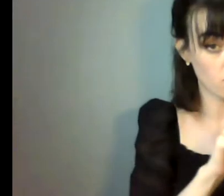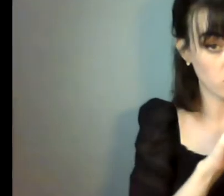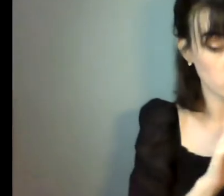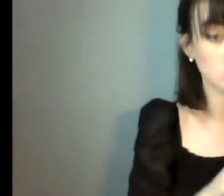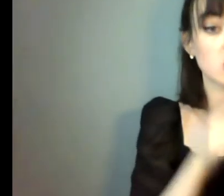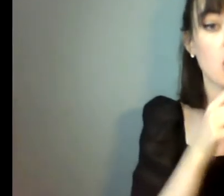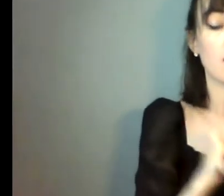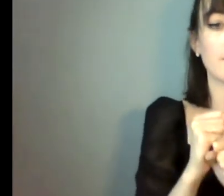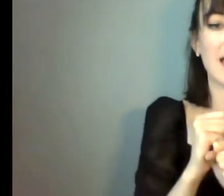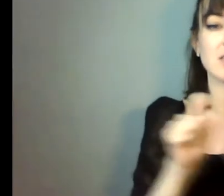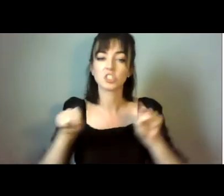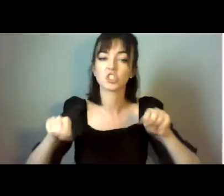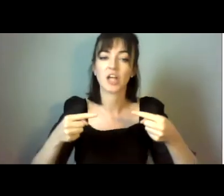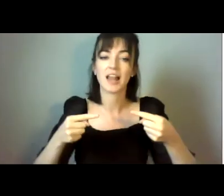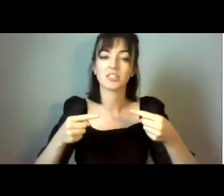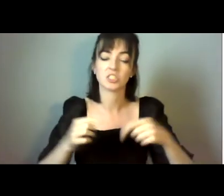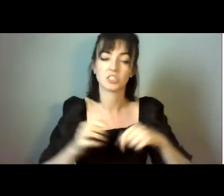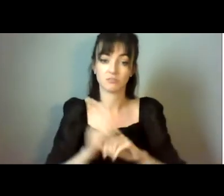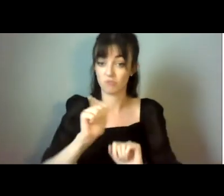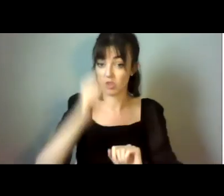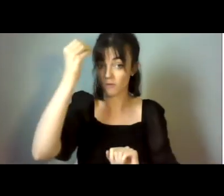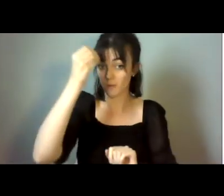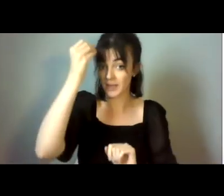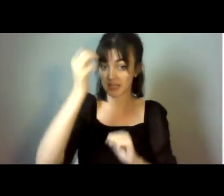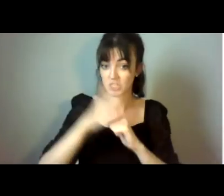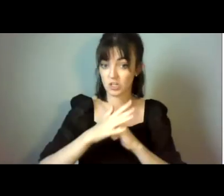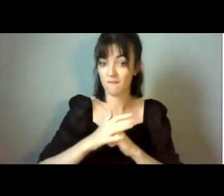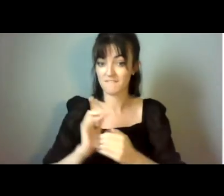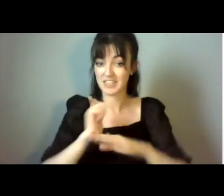challenges as you see them to the proper implementation of the Act?